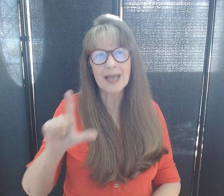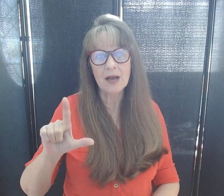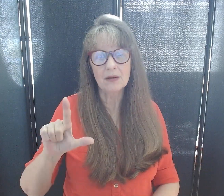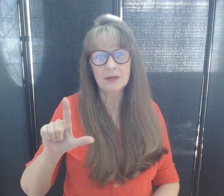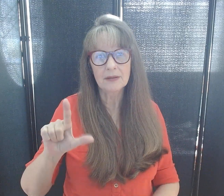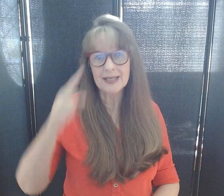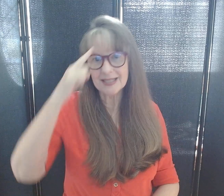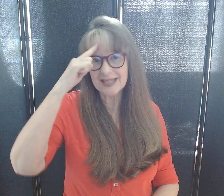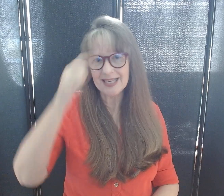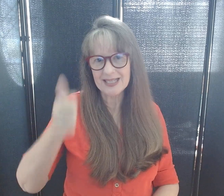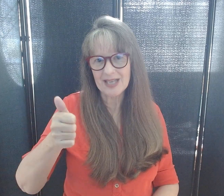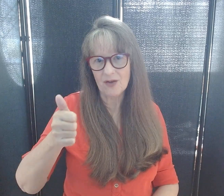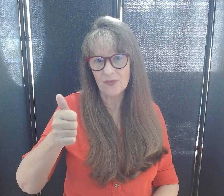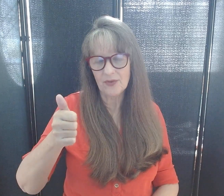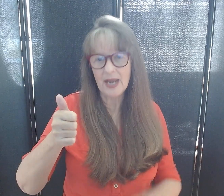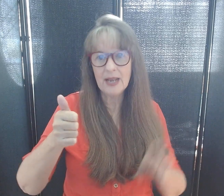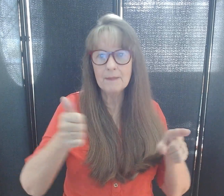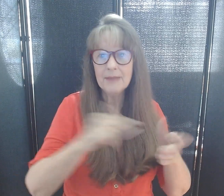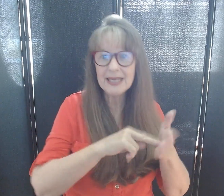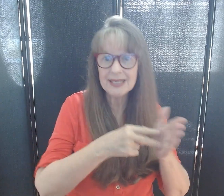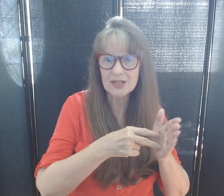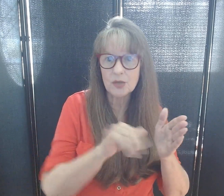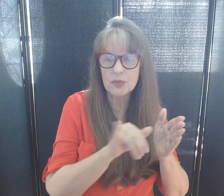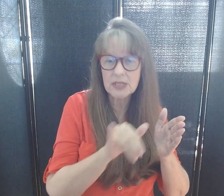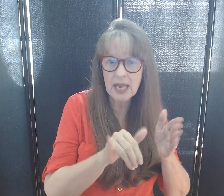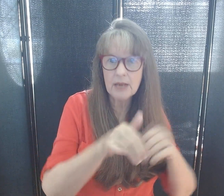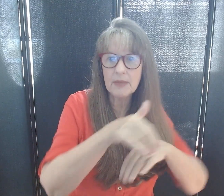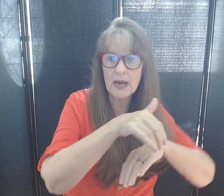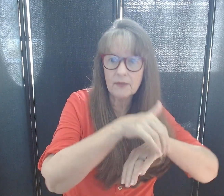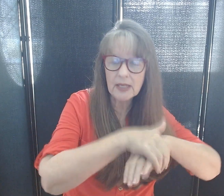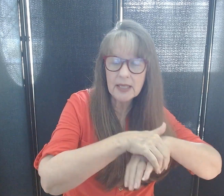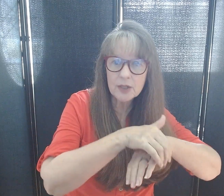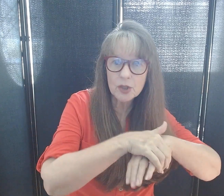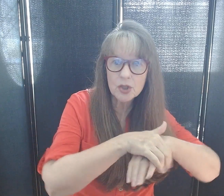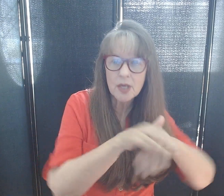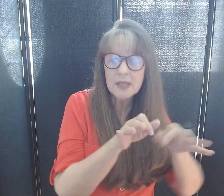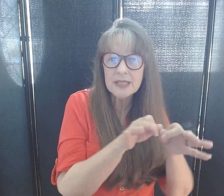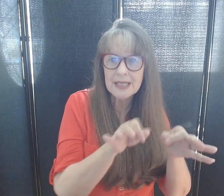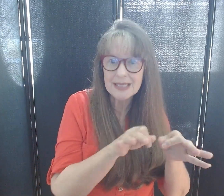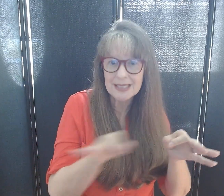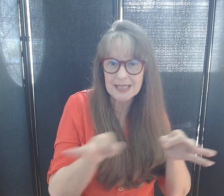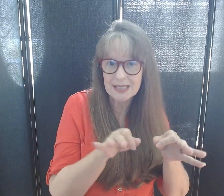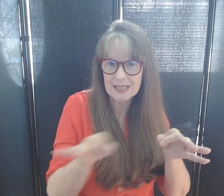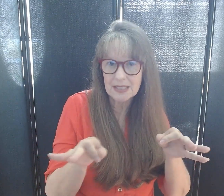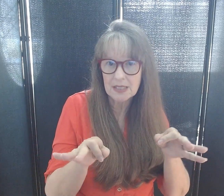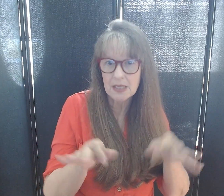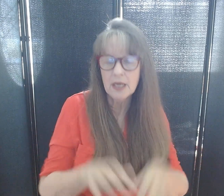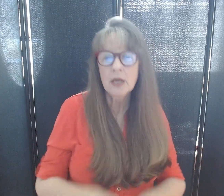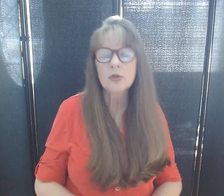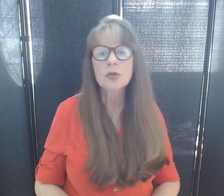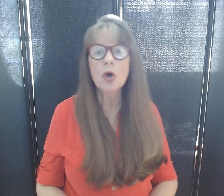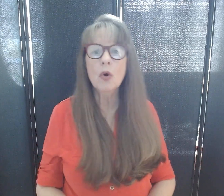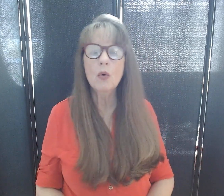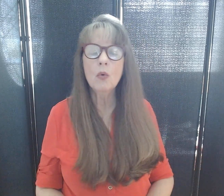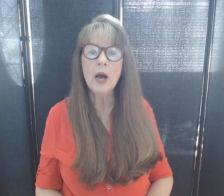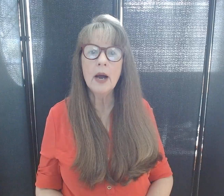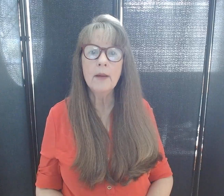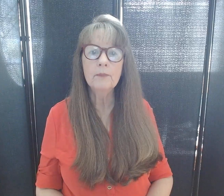ASL, it's think self, and it means those same kind of English sentences. So I